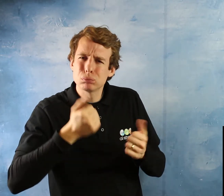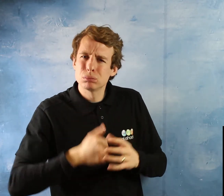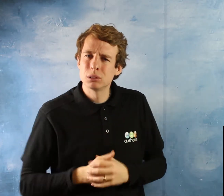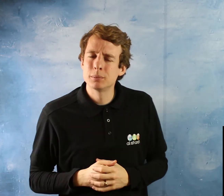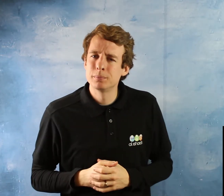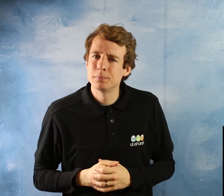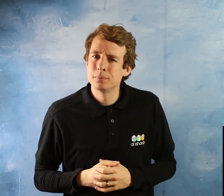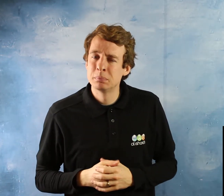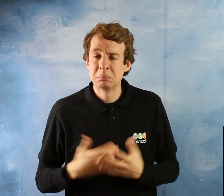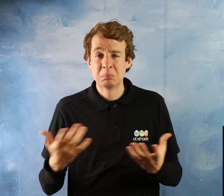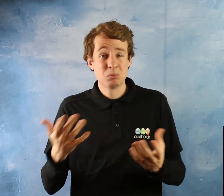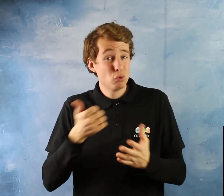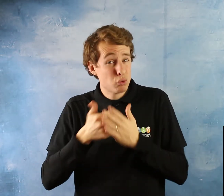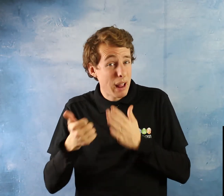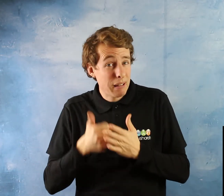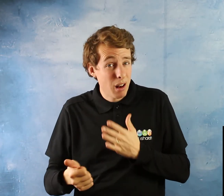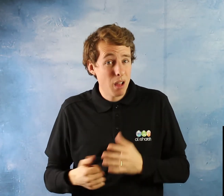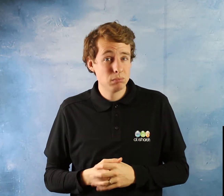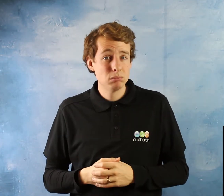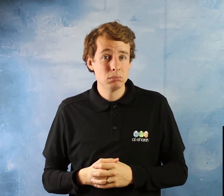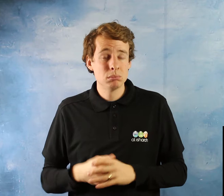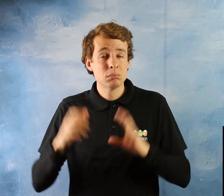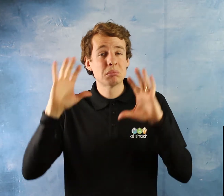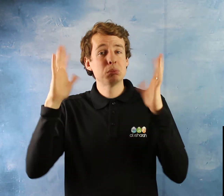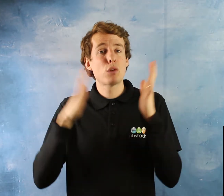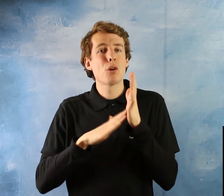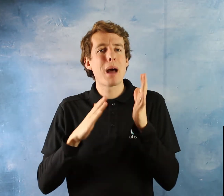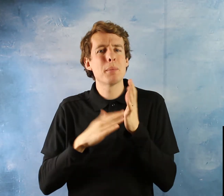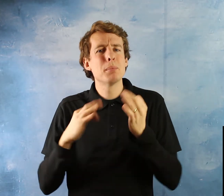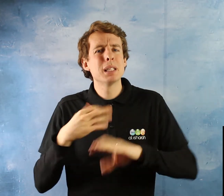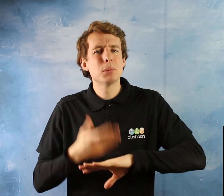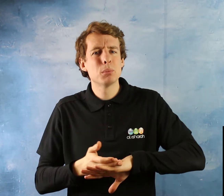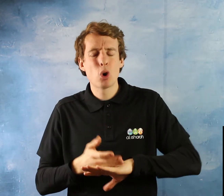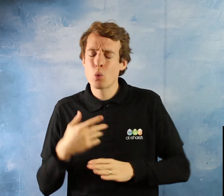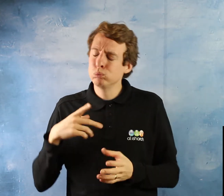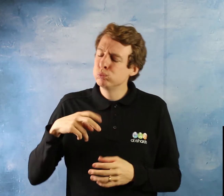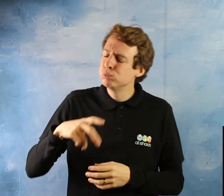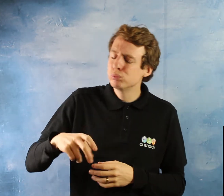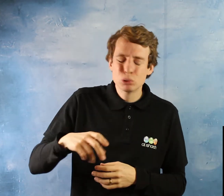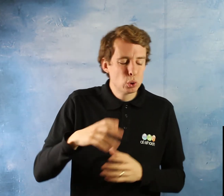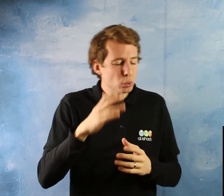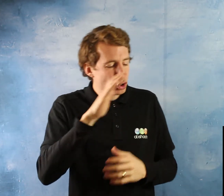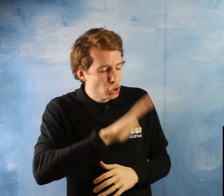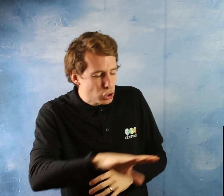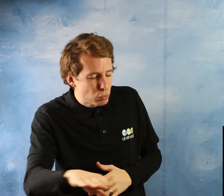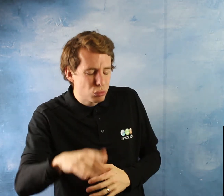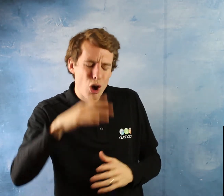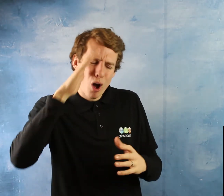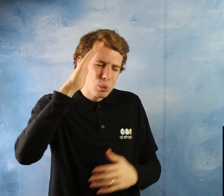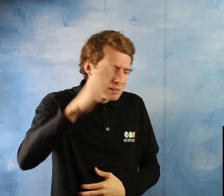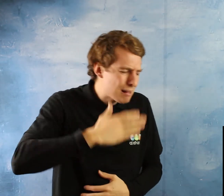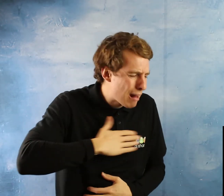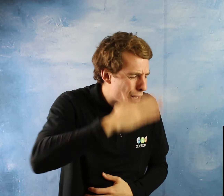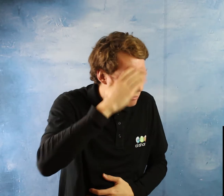children, he used to give salam to them. He could say, I am senior, I am older, I am prophet, so you should give salam to me.